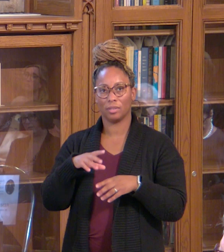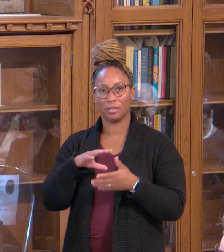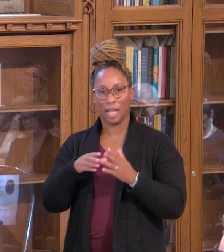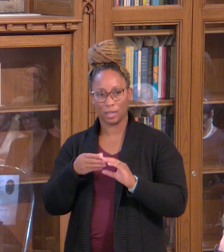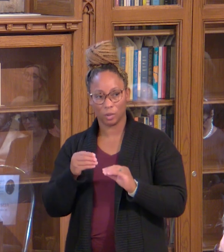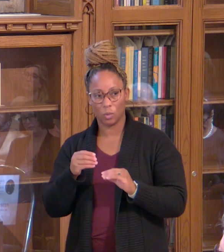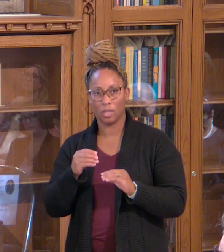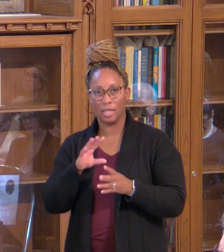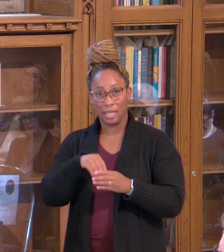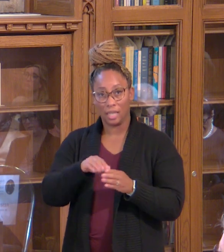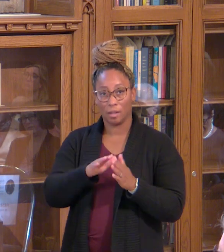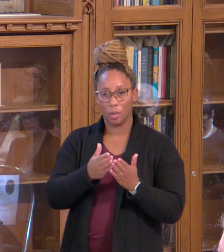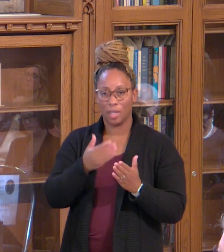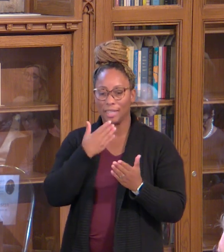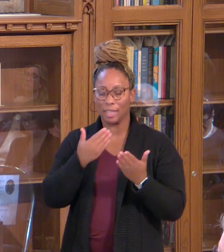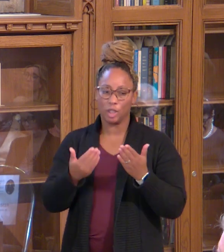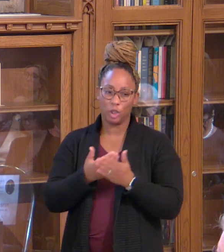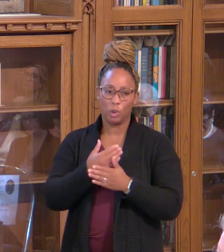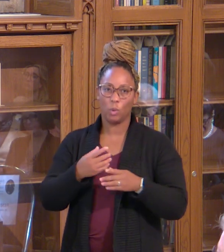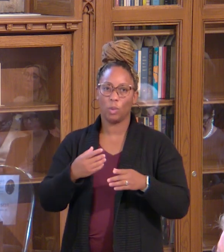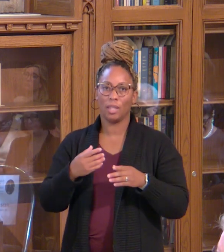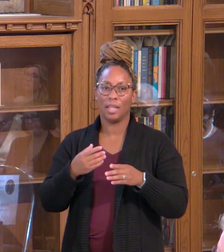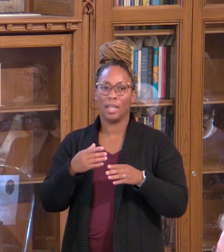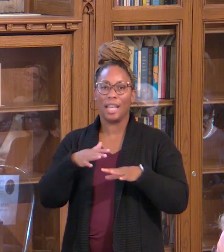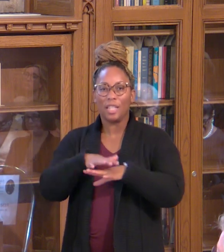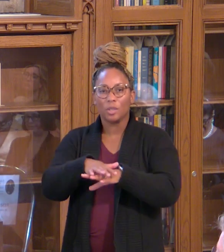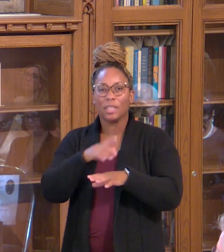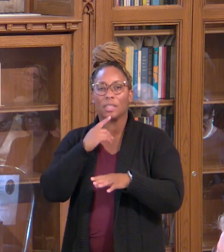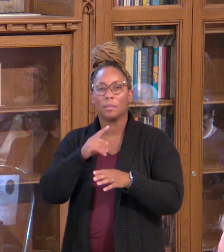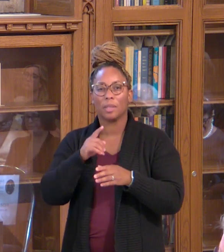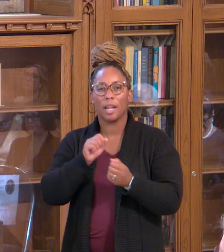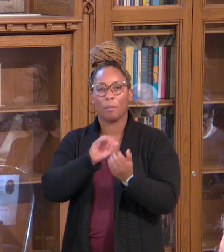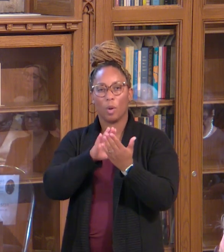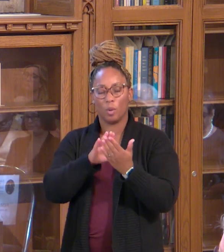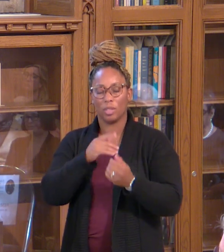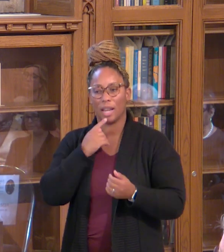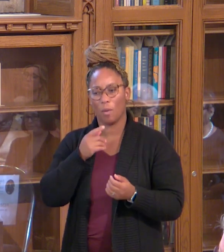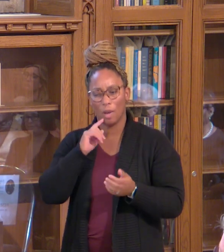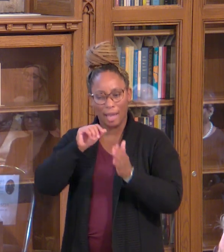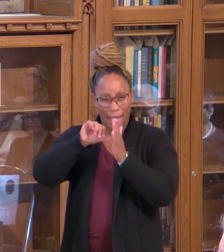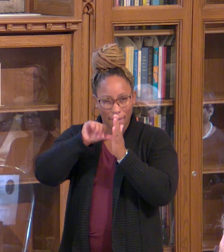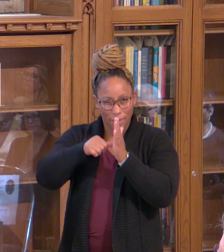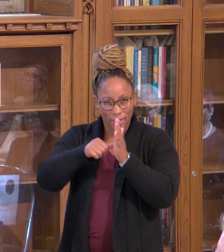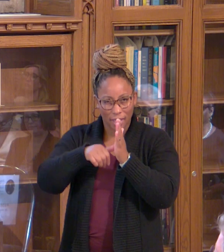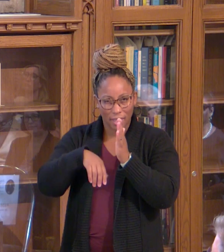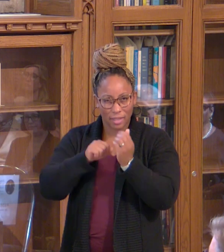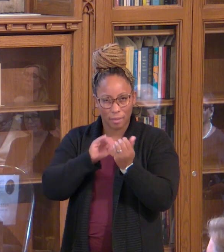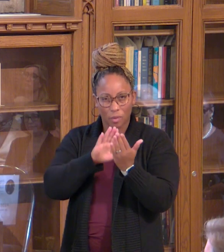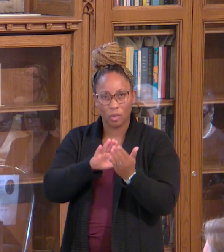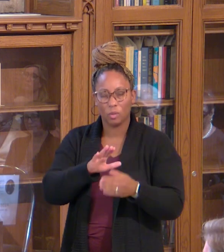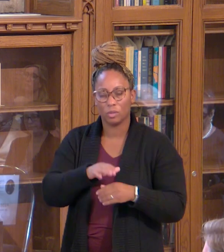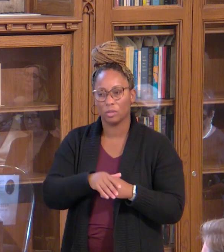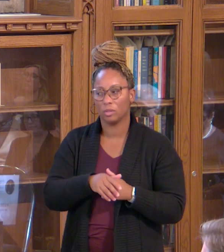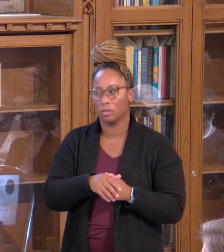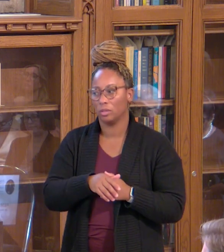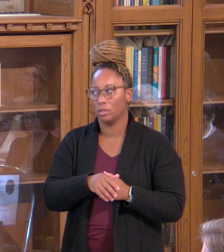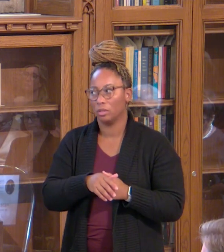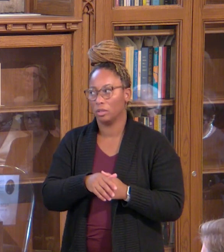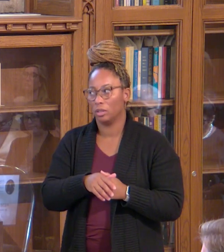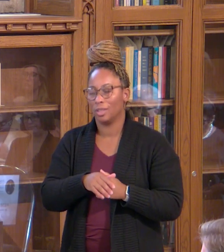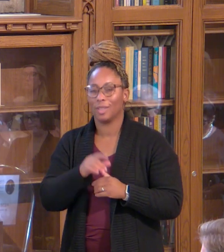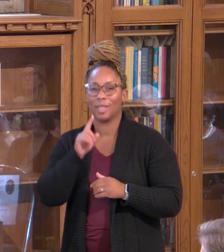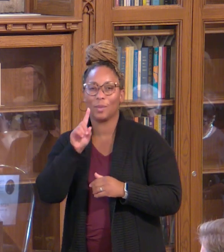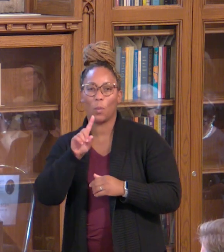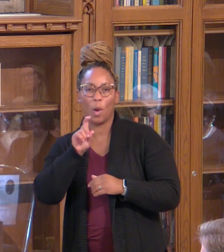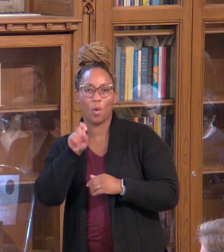talking about a new interdisciplinary approach and I and I want to emphasize the new interdisiplinary approach um because one of the